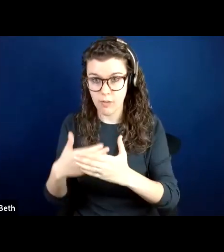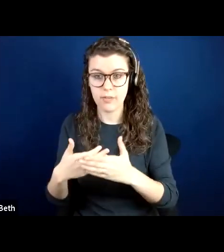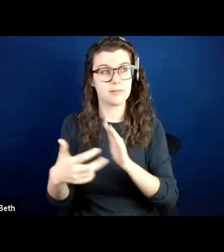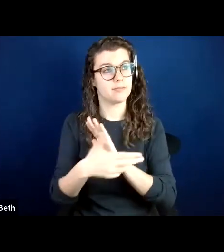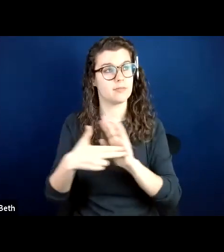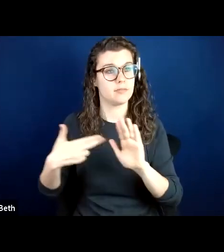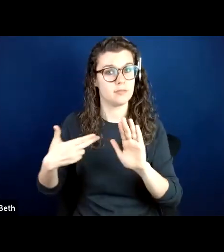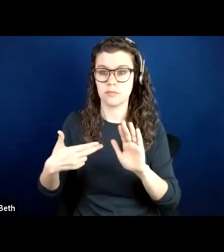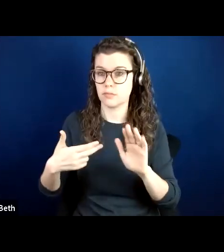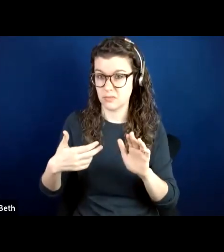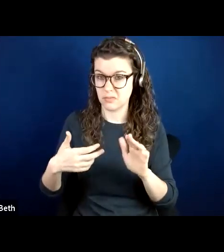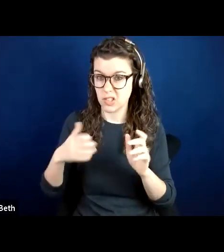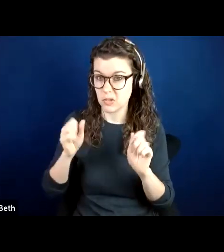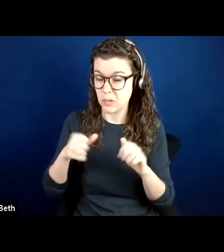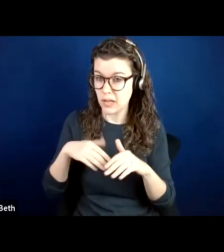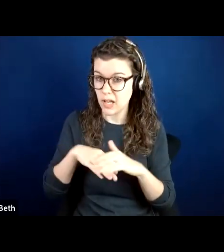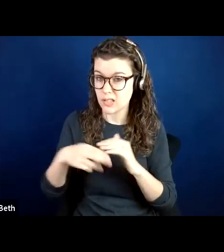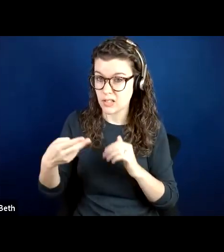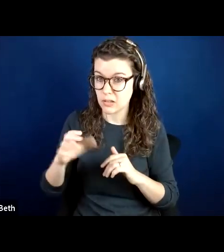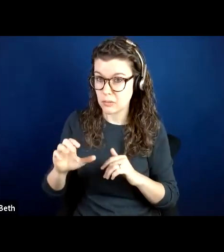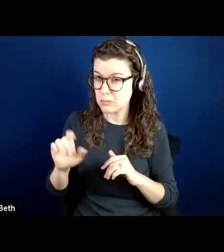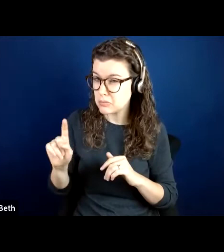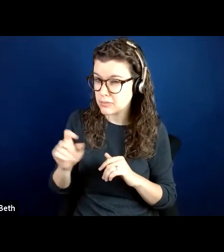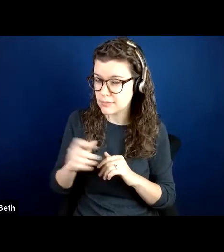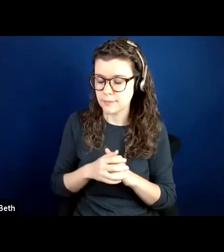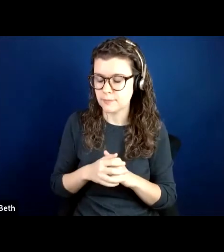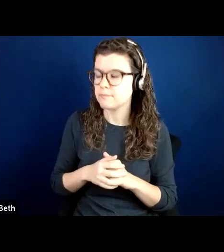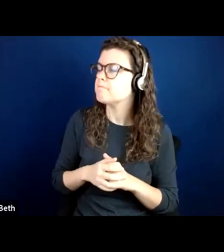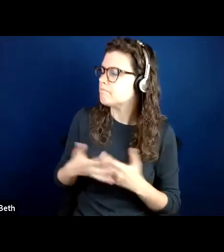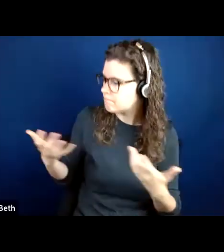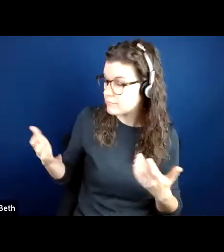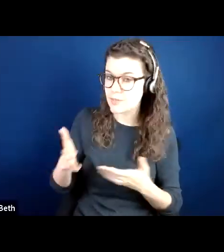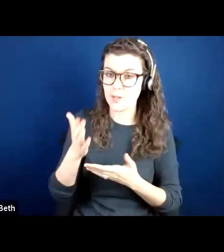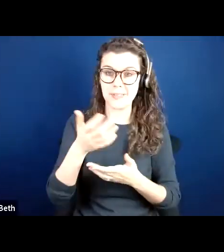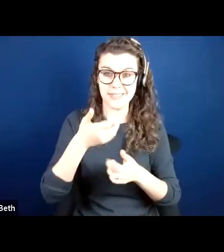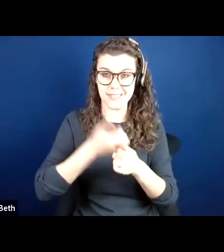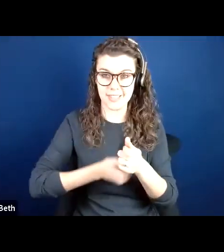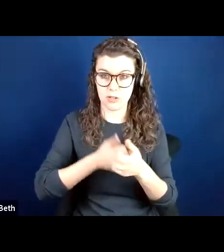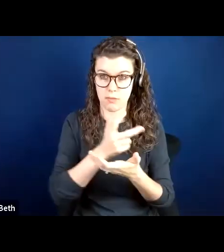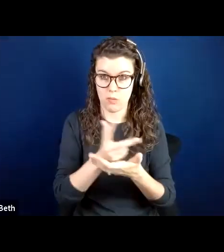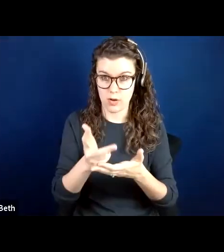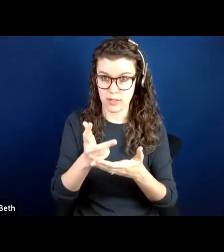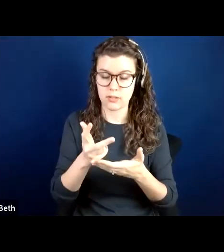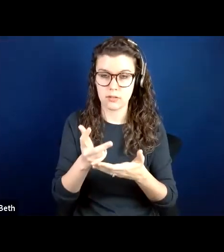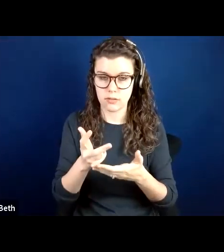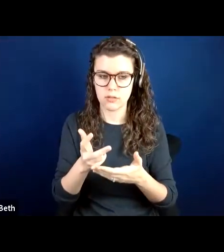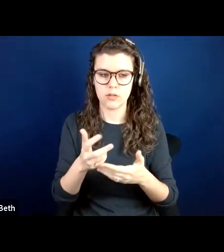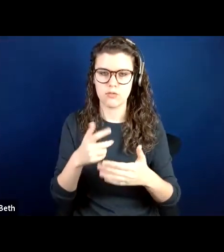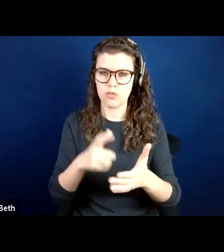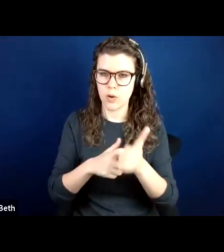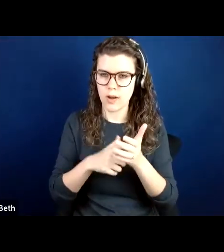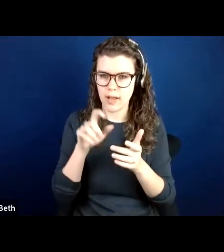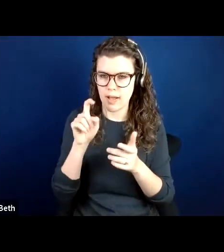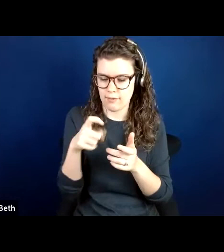Yeah, so each accessible space is required to have an access aisle or be adjacent to an